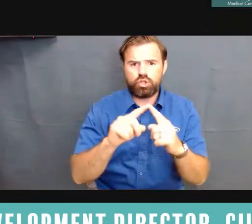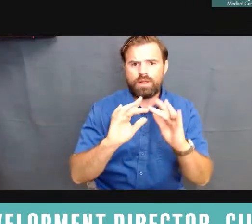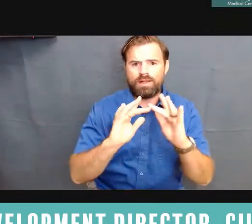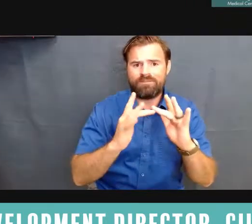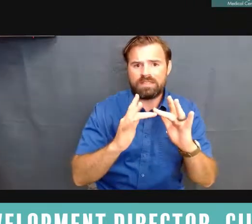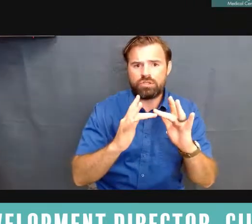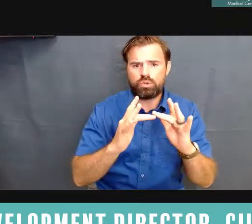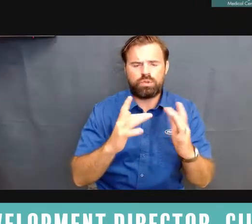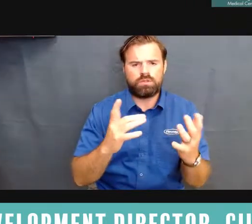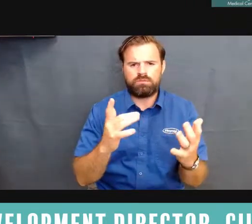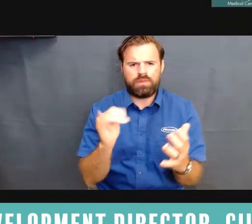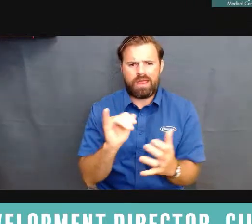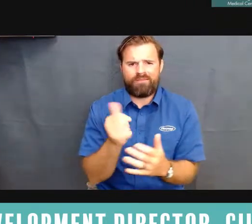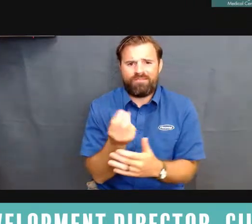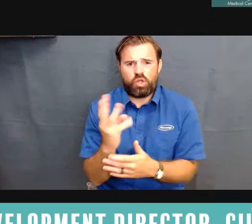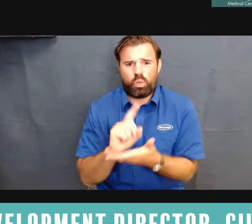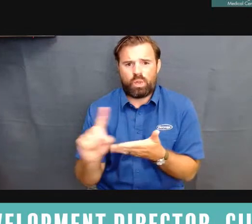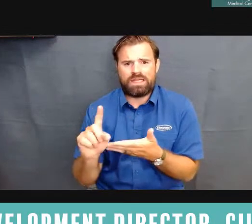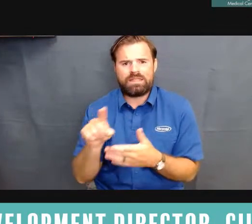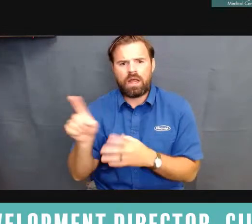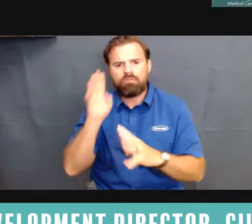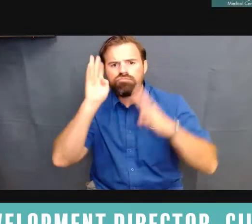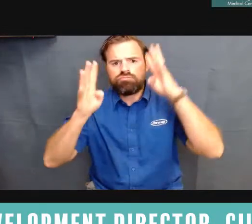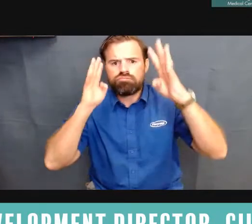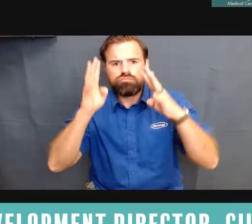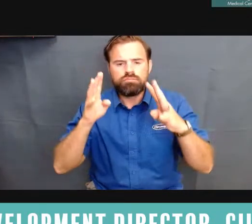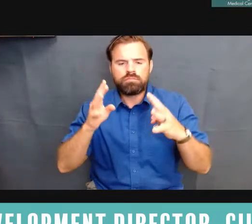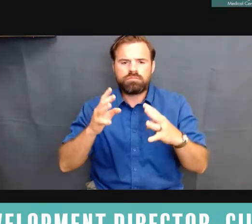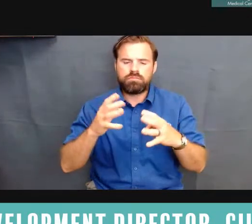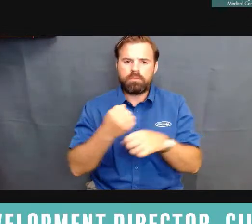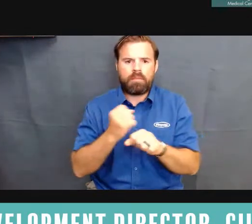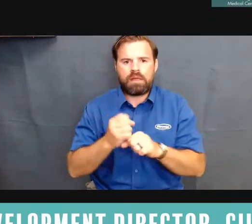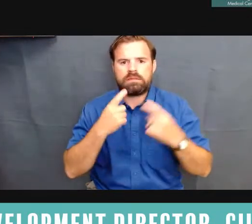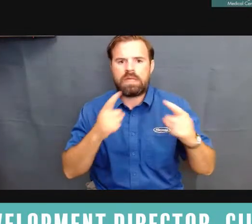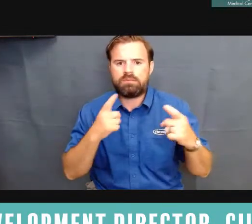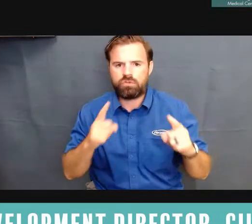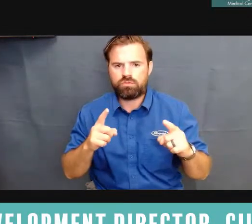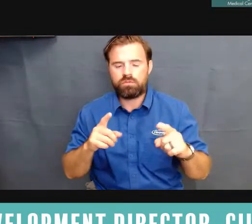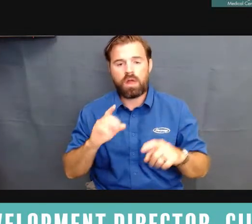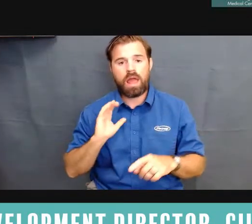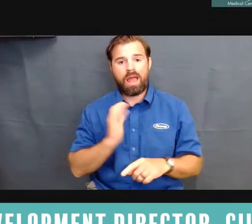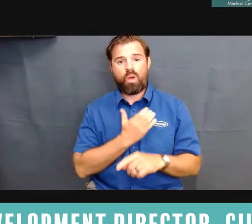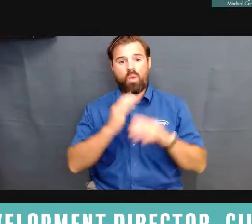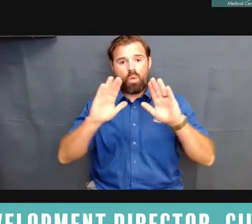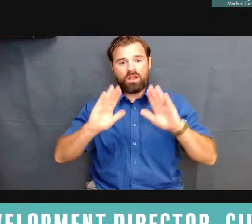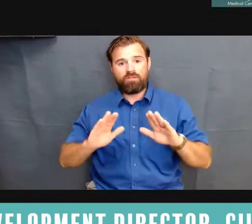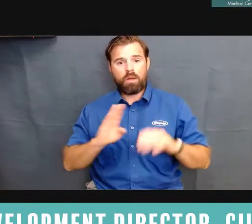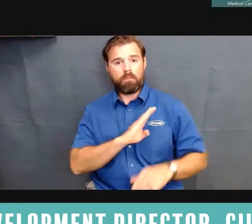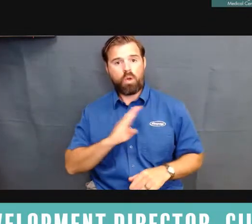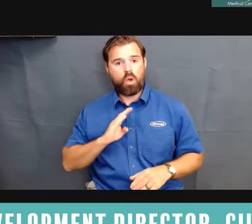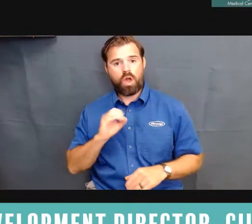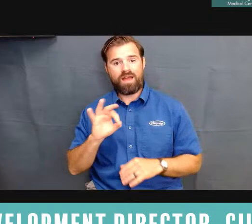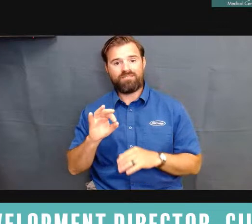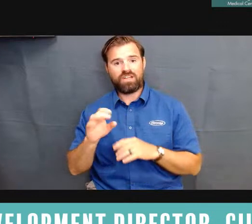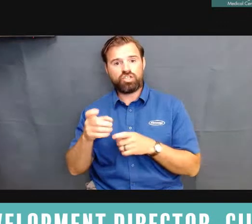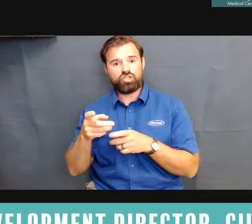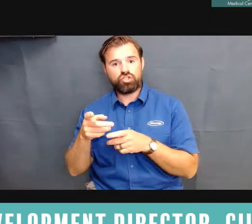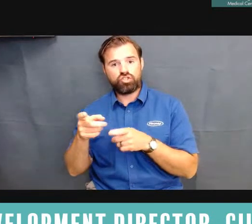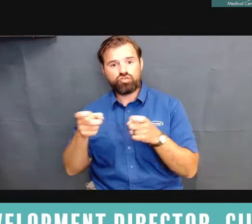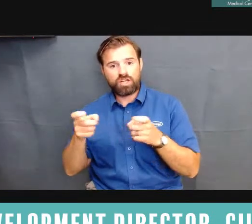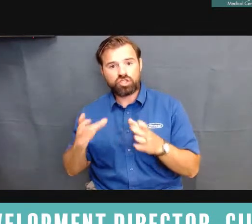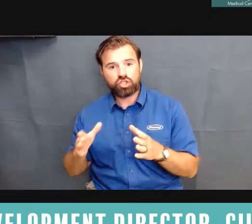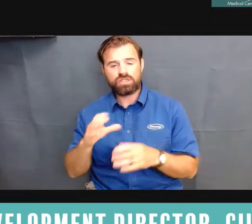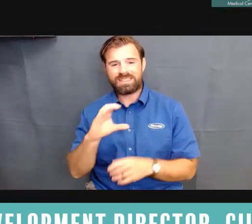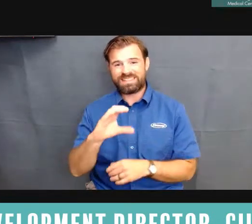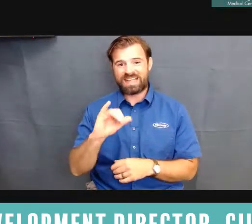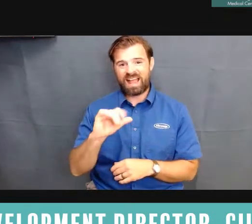innovative, and they were with us, and they made this happen tonight. Our wonderful board of directors and our executive director and all